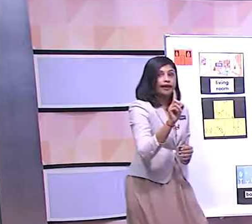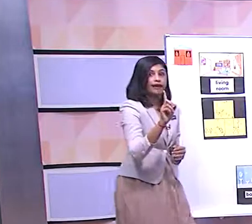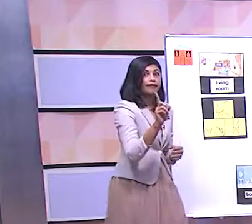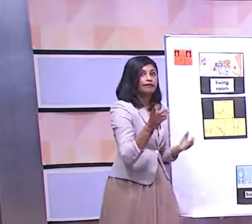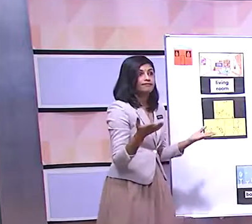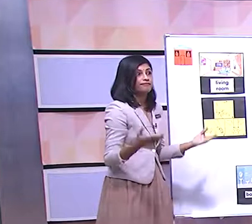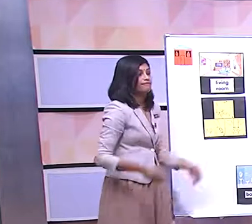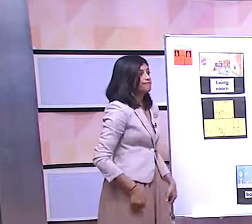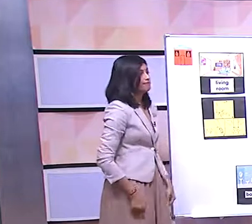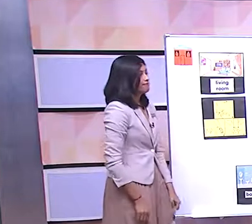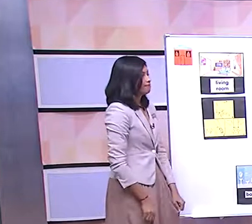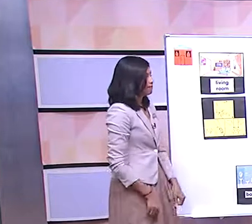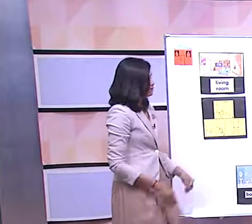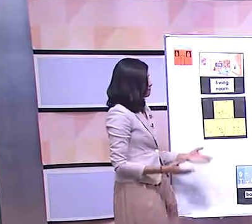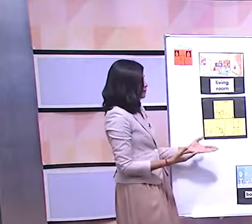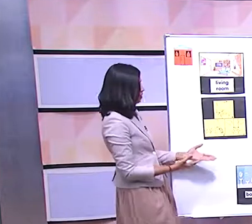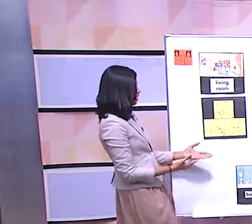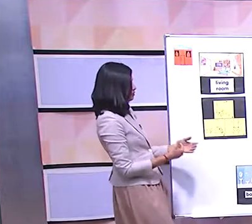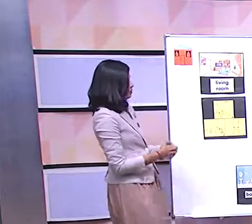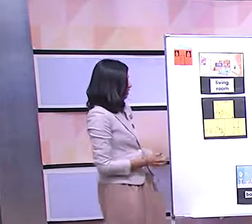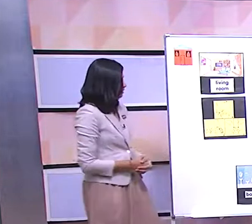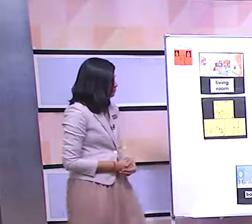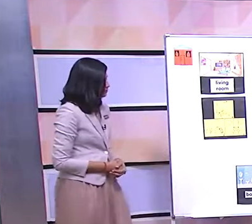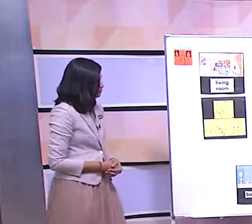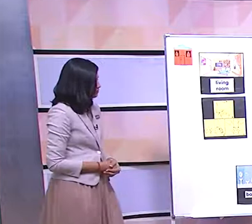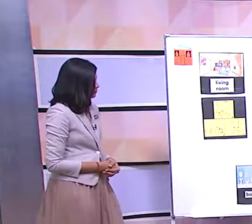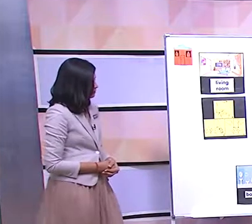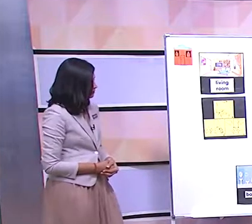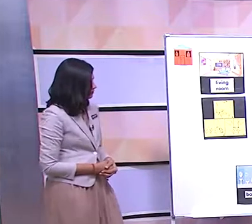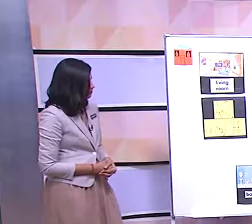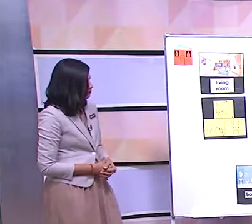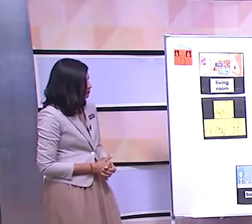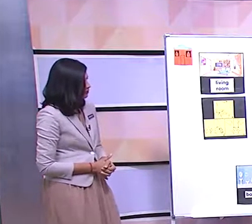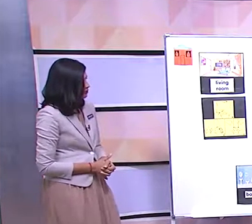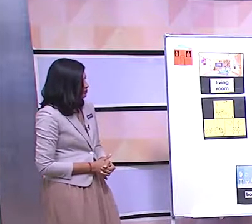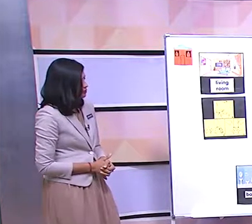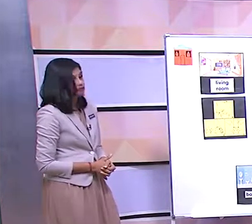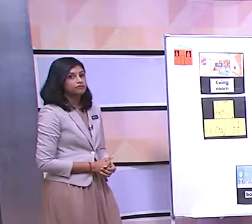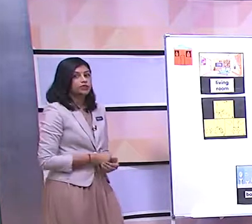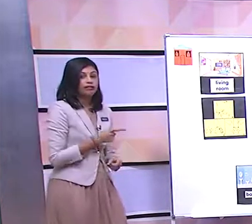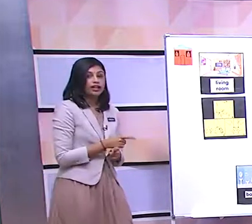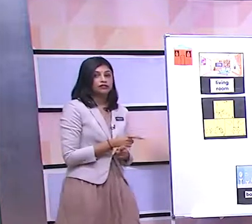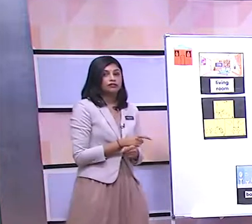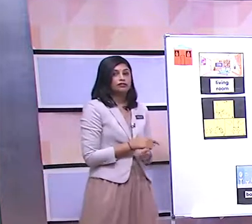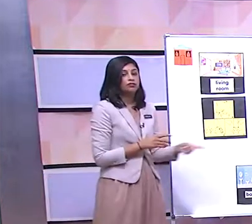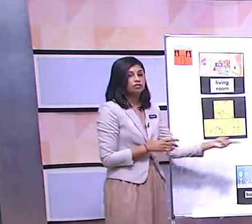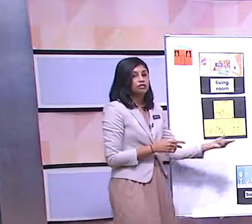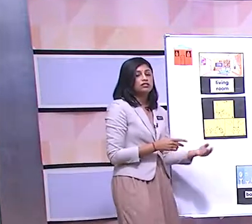find it in the bathroom, teacher. All right. Okay. Is it correct? Correct. Correct. Can you see or this wrong? In